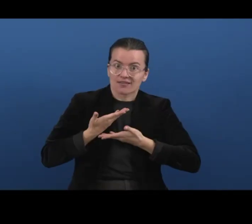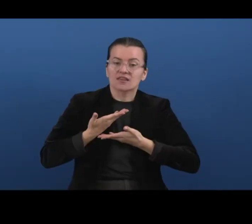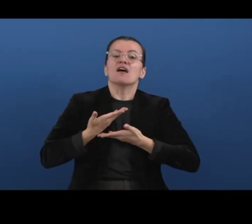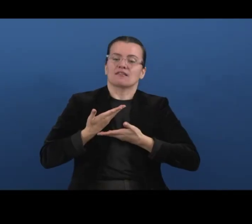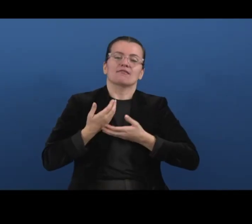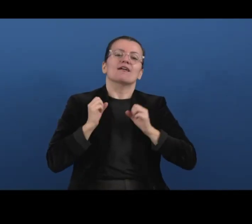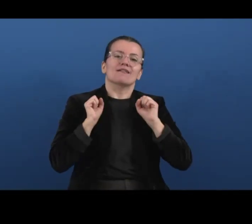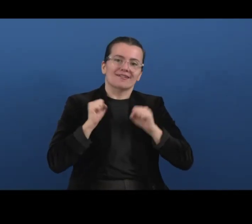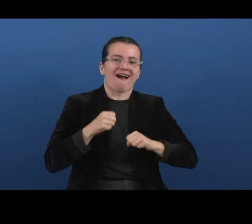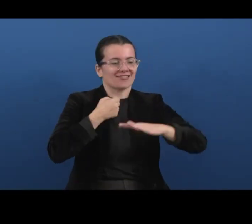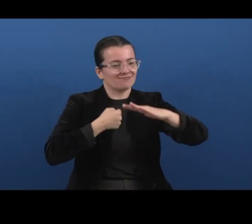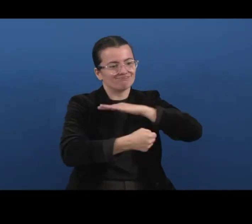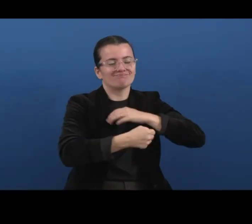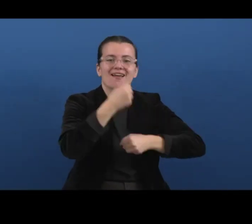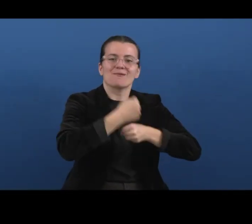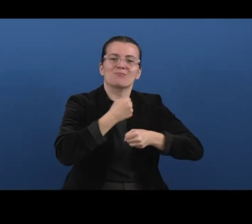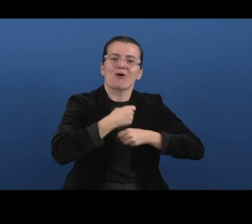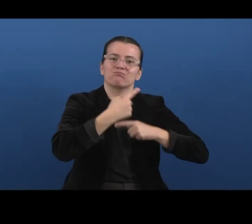employment. That's a very important